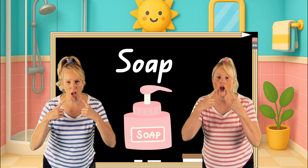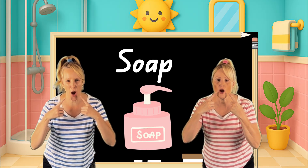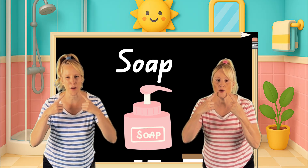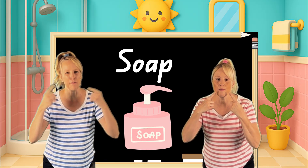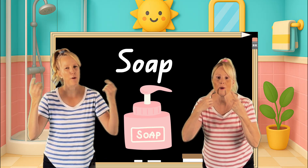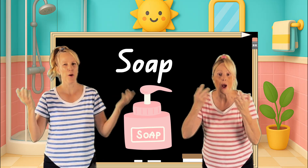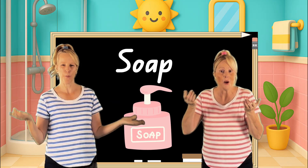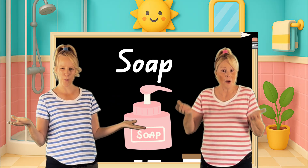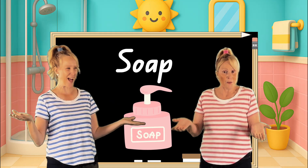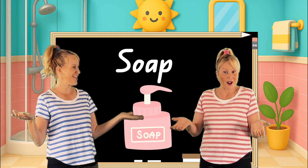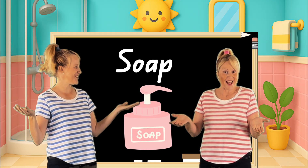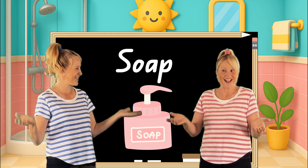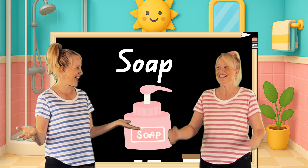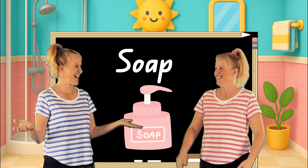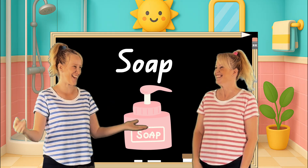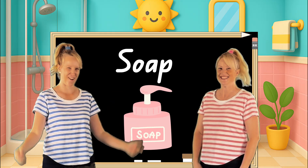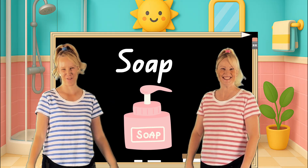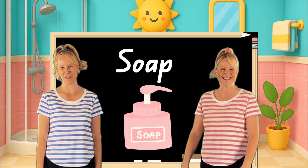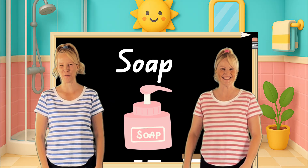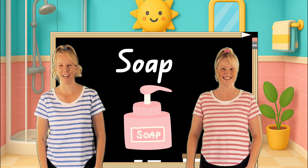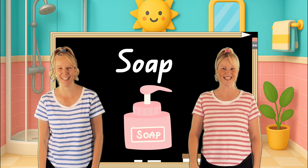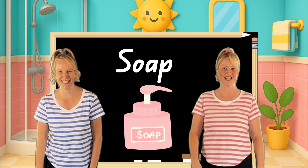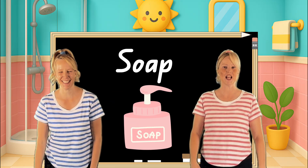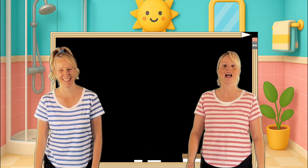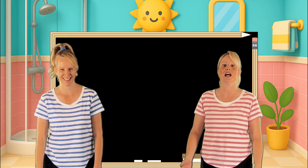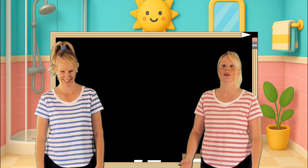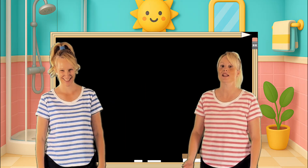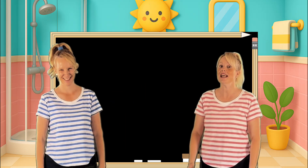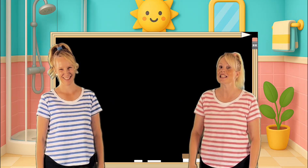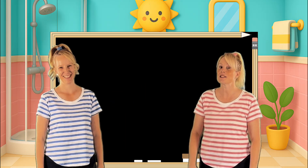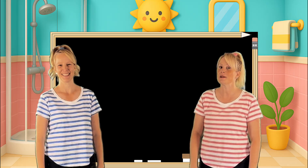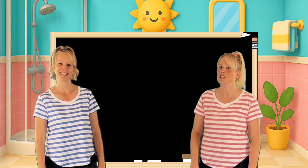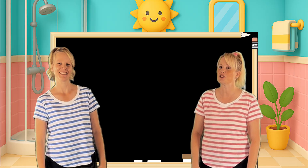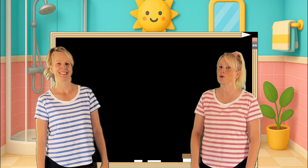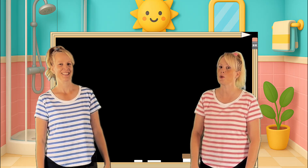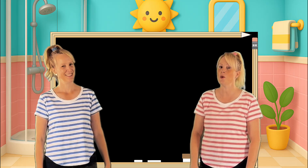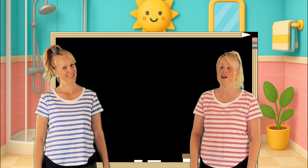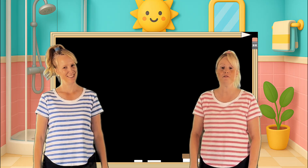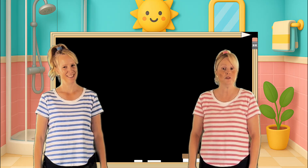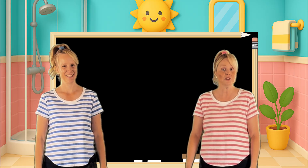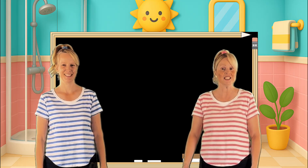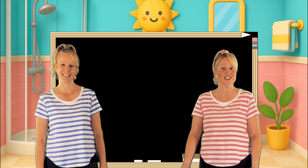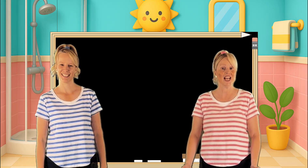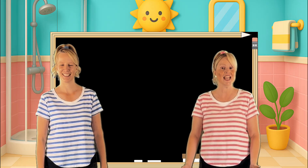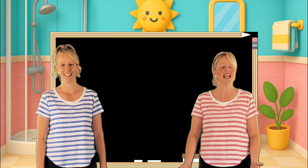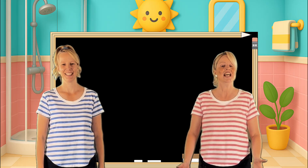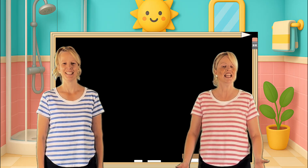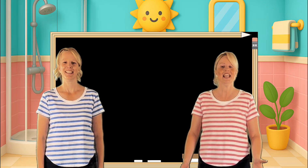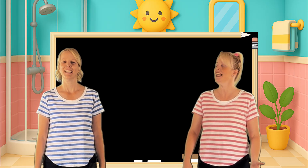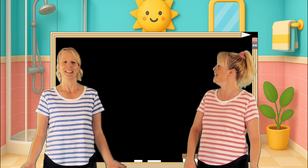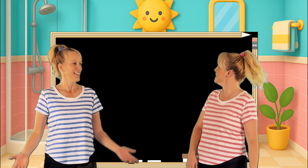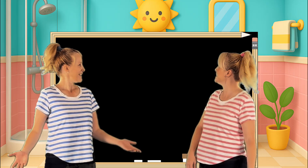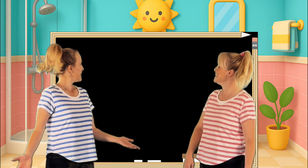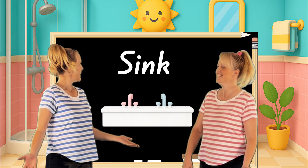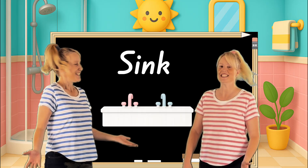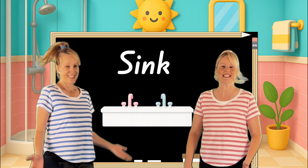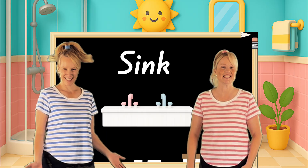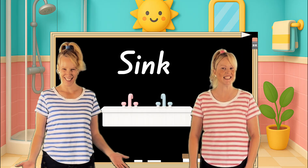Soap. Well done, everyone. Our last speech talk word for today is